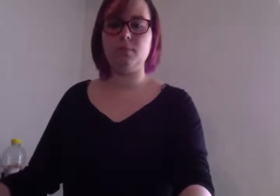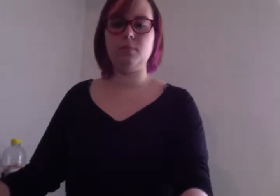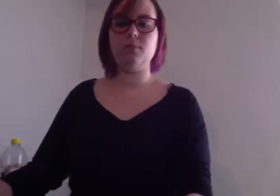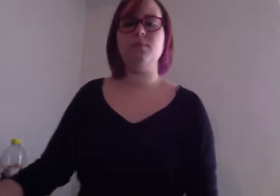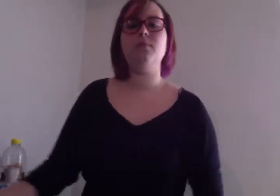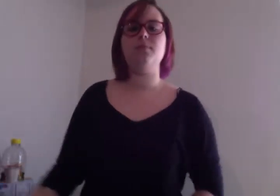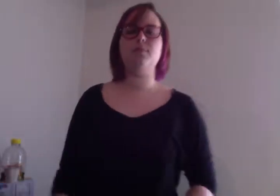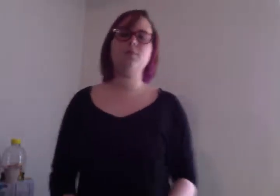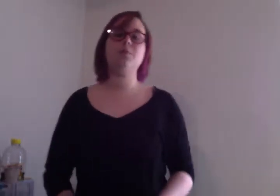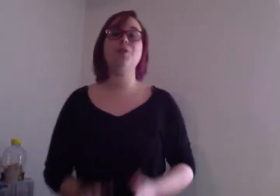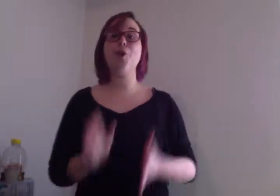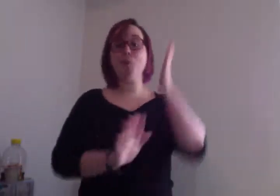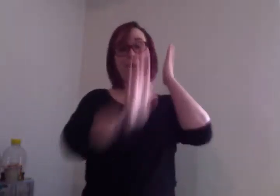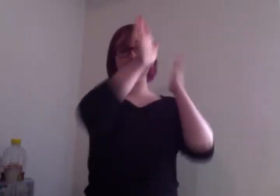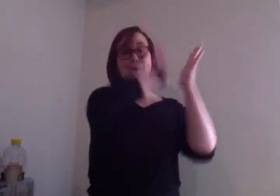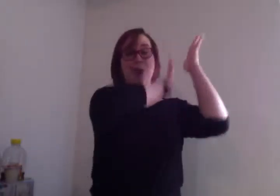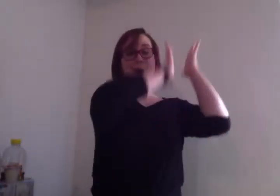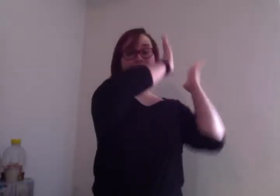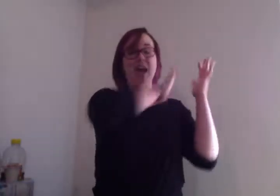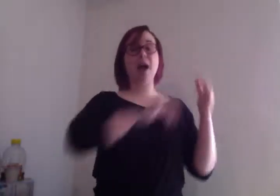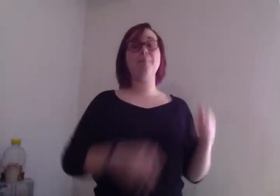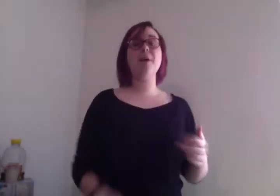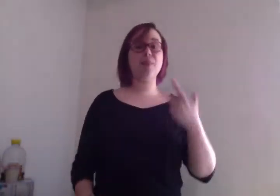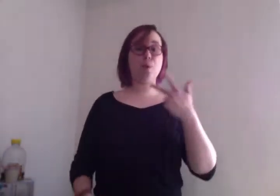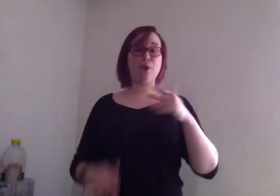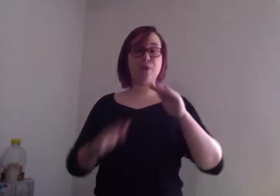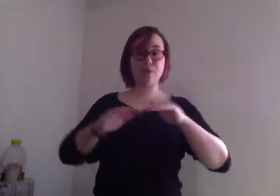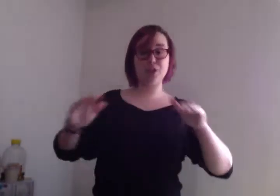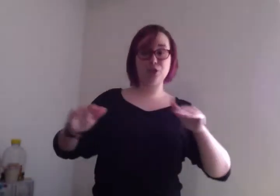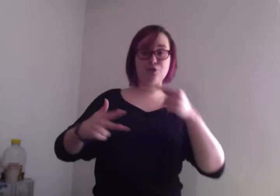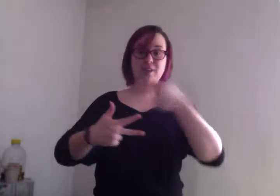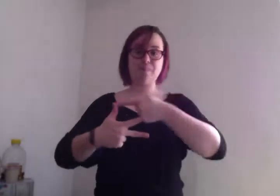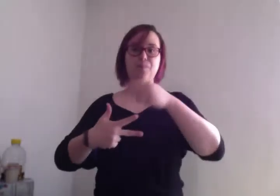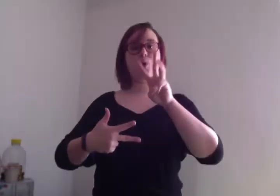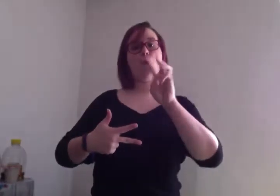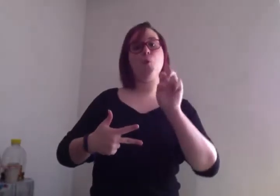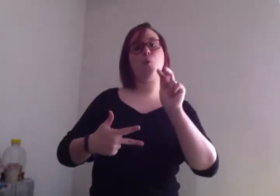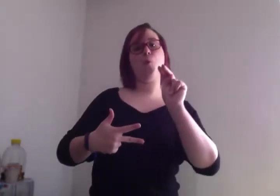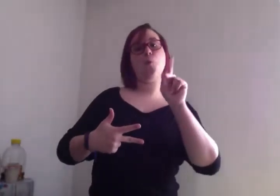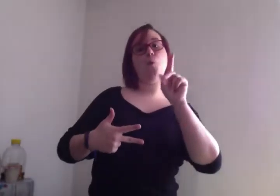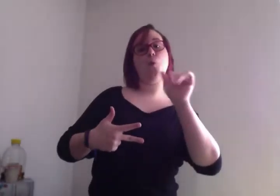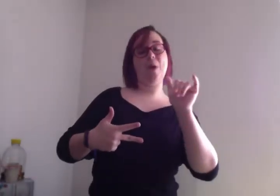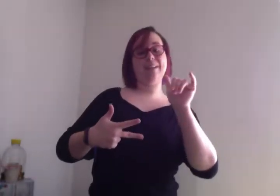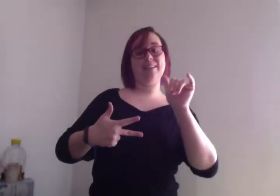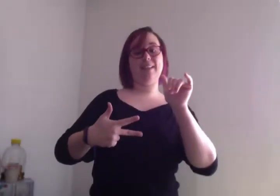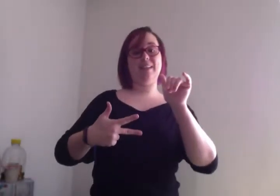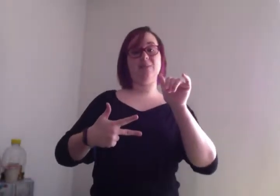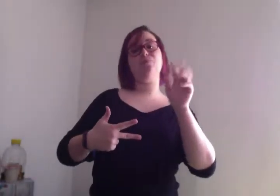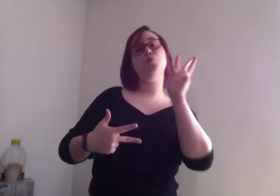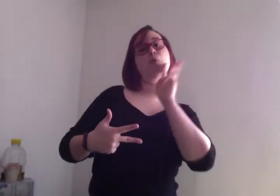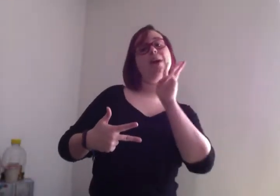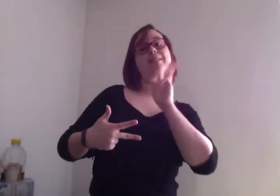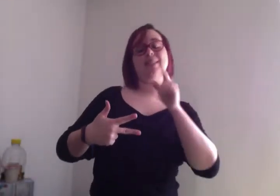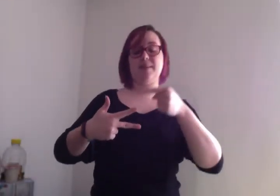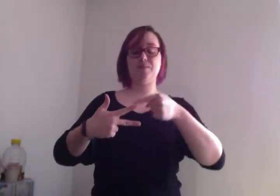Once upon a time, there were 3 children, Wendy, John, and Michael Darling by name.